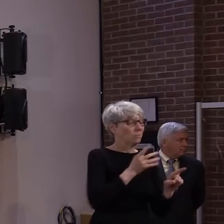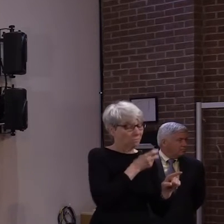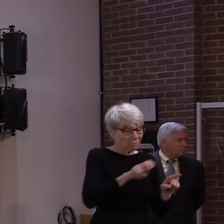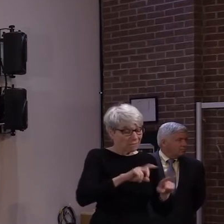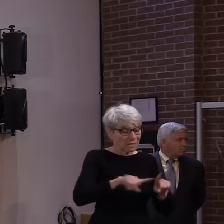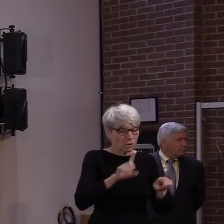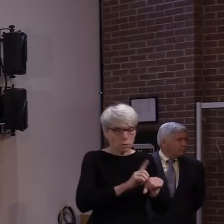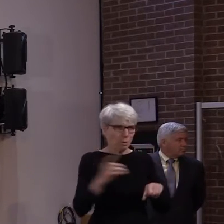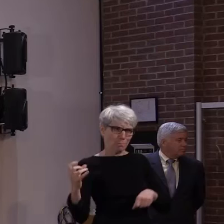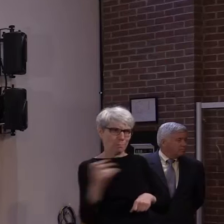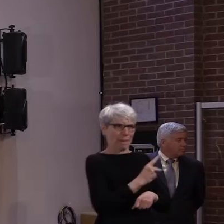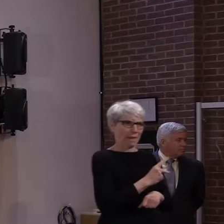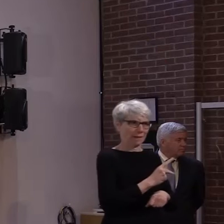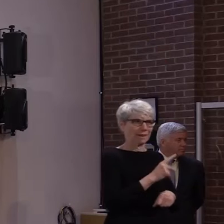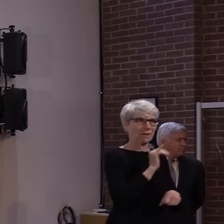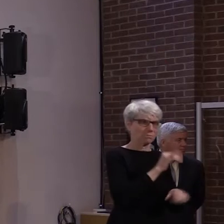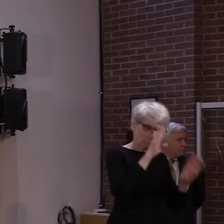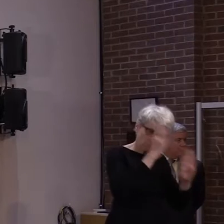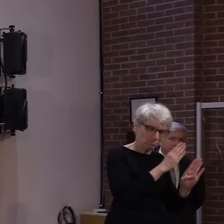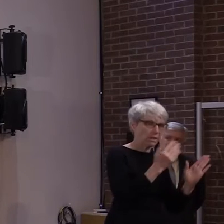head. I wouldn't want to be inaccurate.